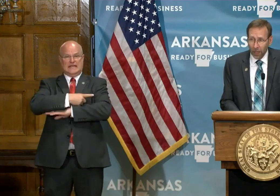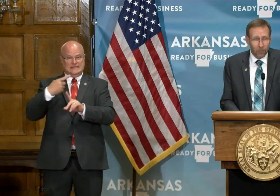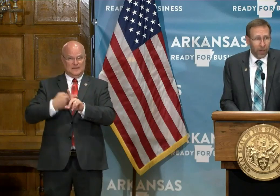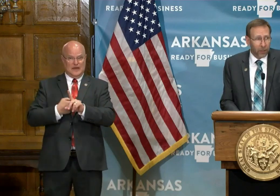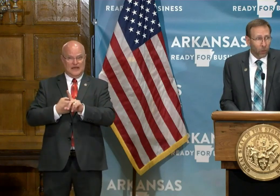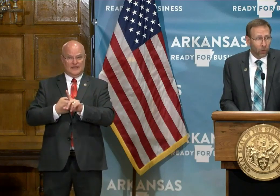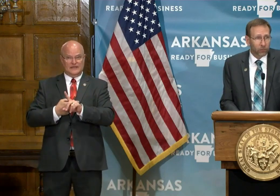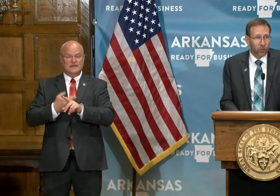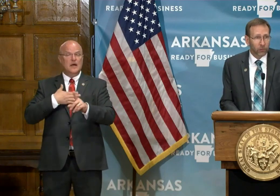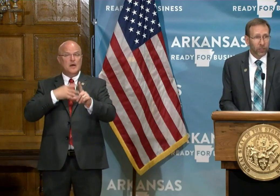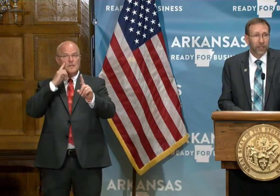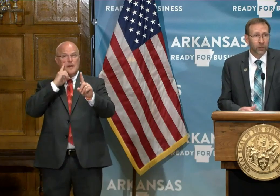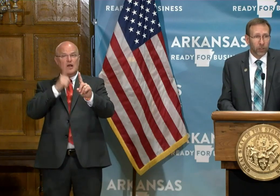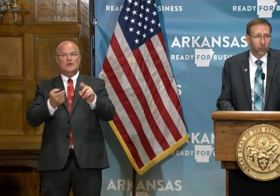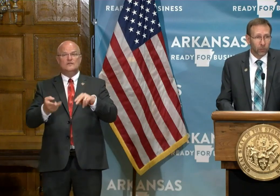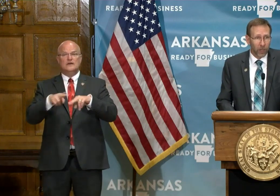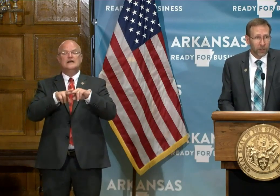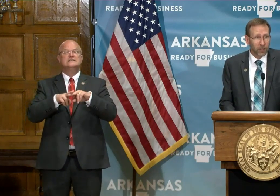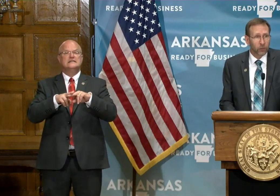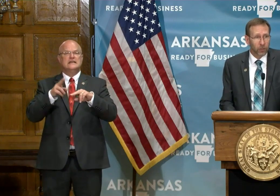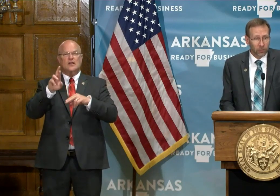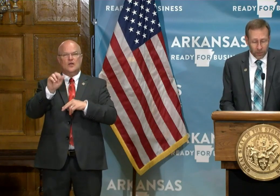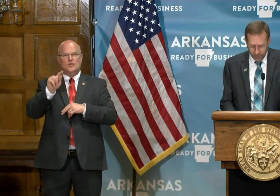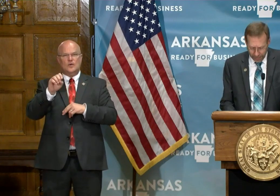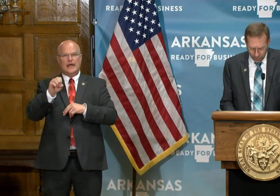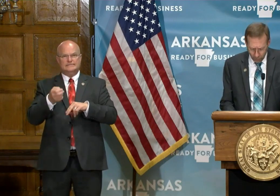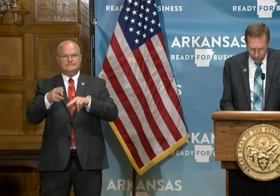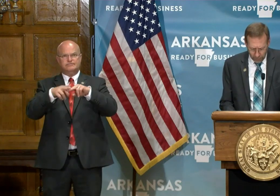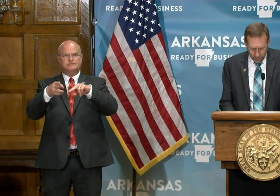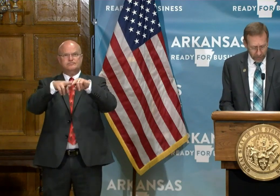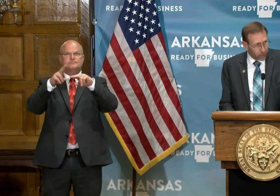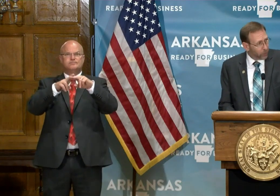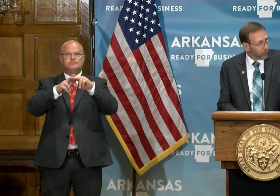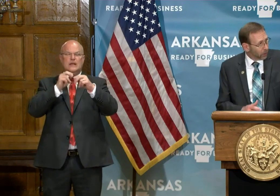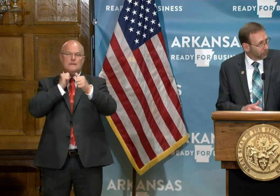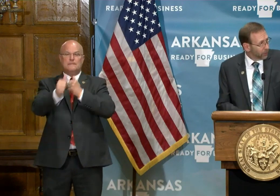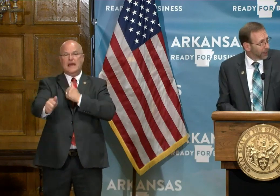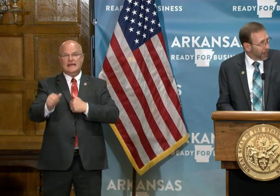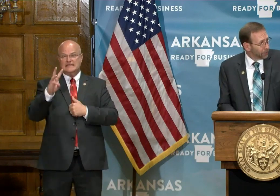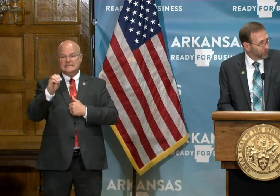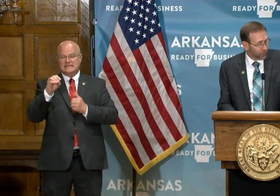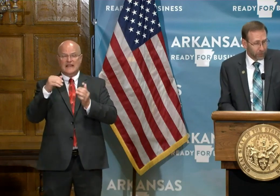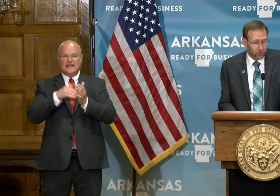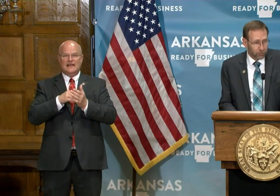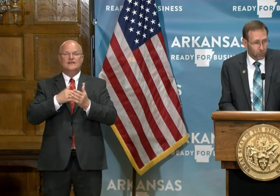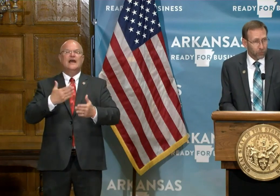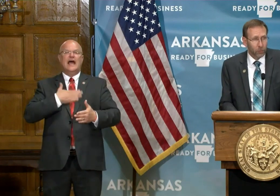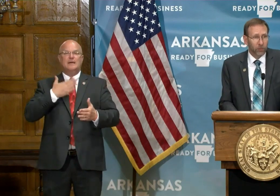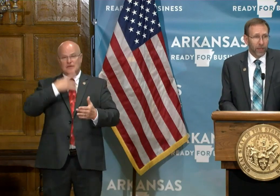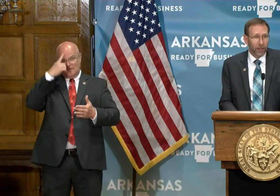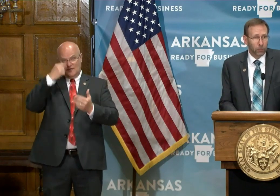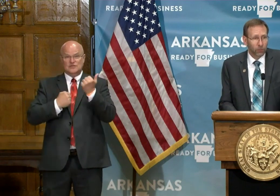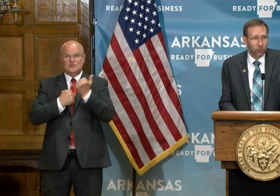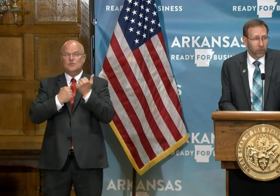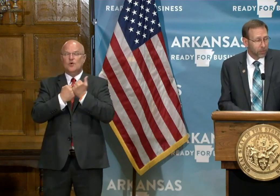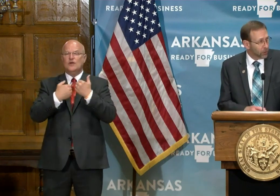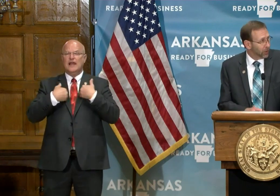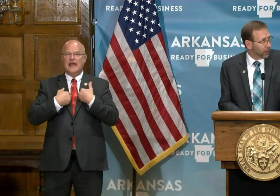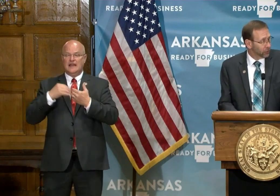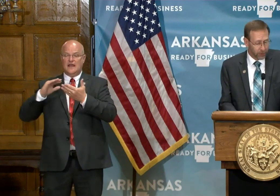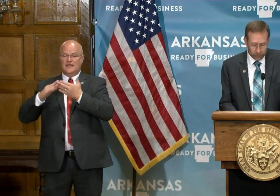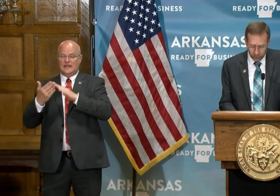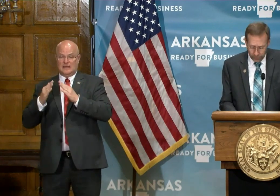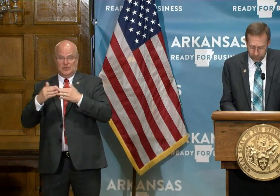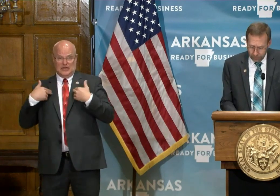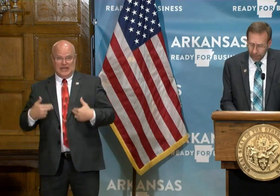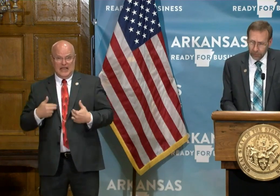month. My goal is for us to increase the rate and to exceed that goal, and we are very happy for the support that we've had both from the